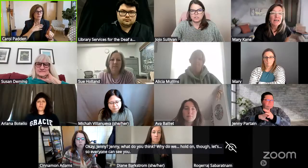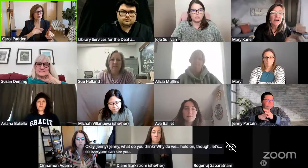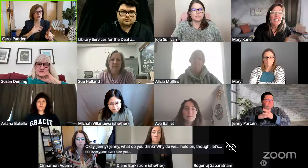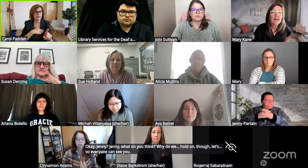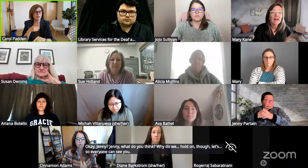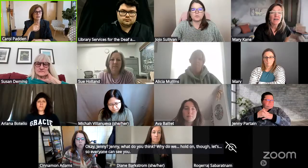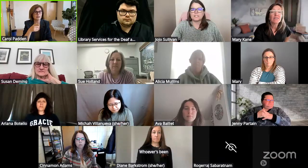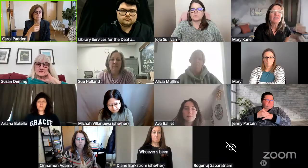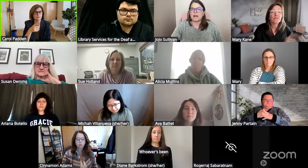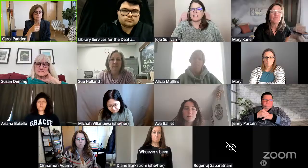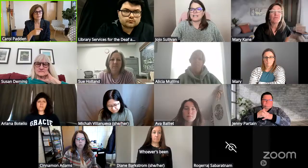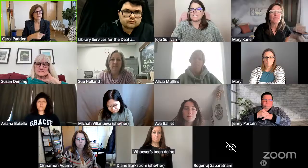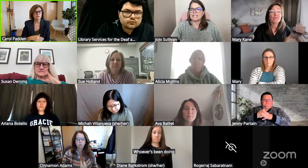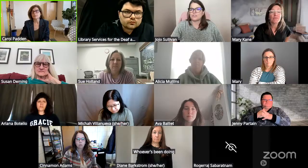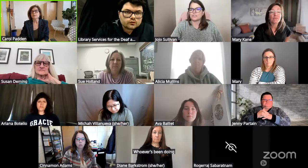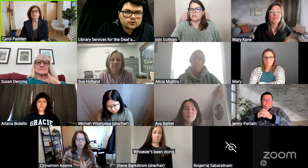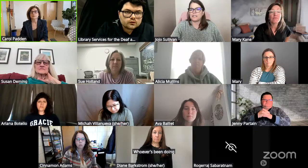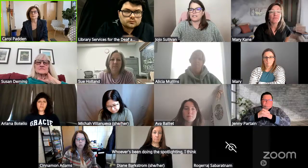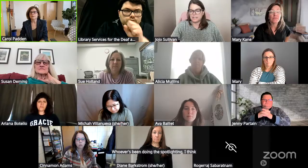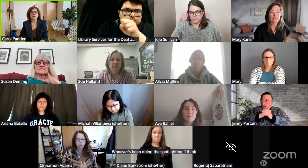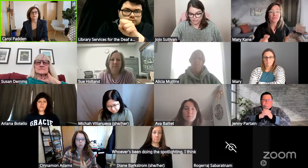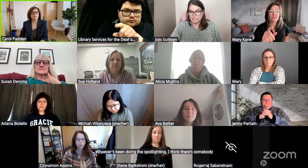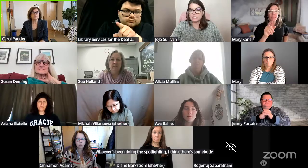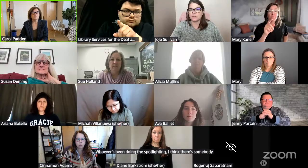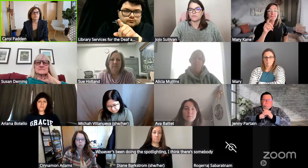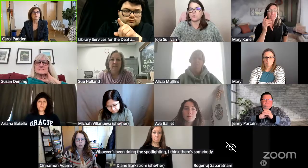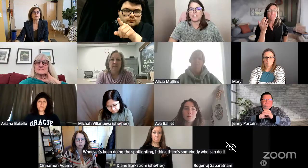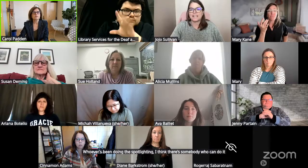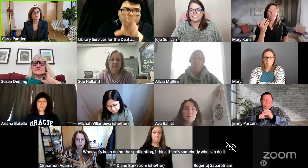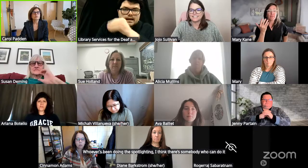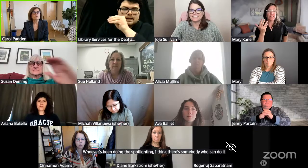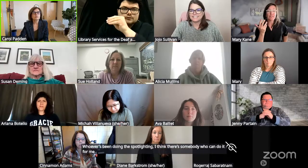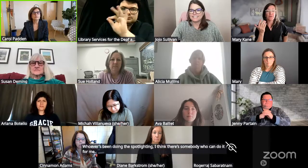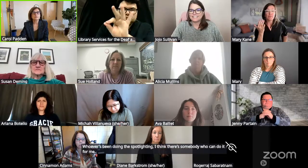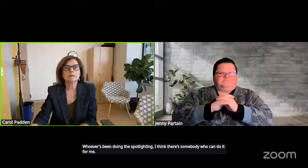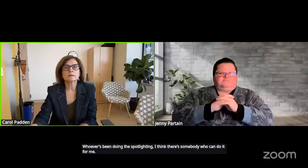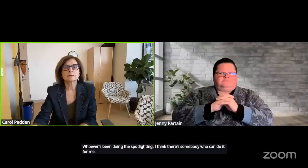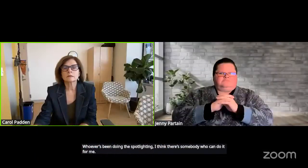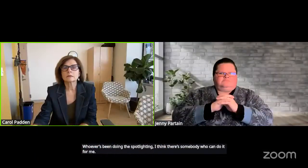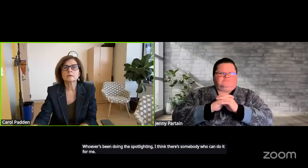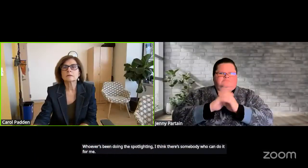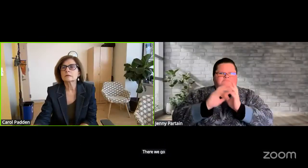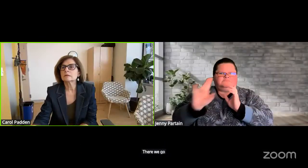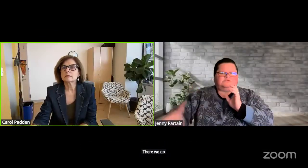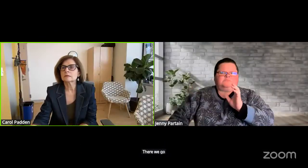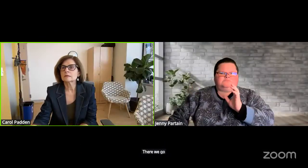Whoever's been doing the spotlighting, I think there's somebody who can do it for me. There we go.